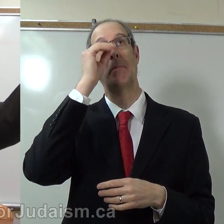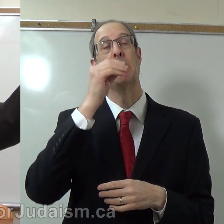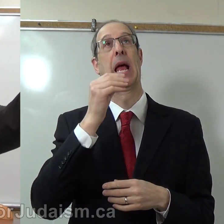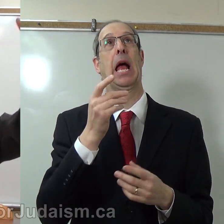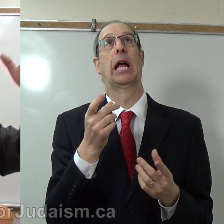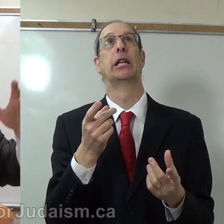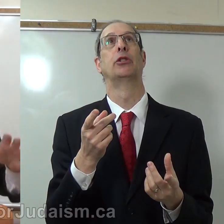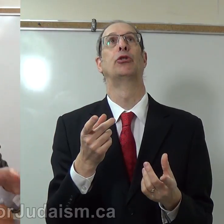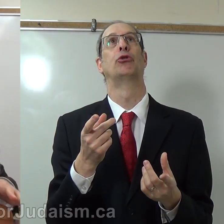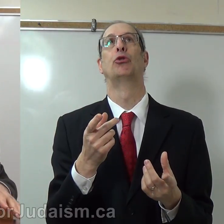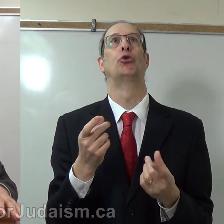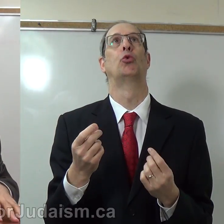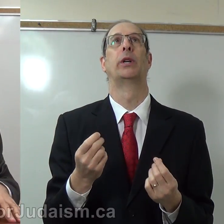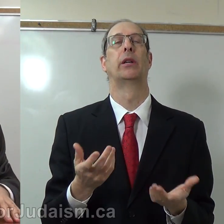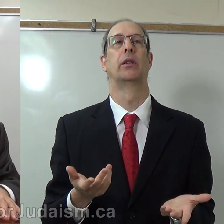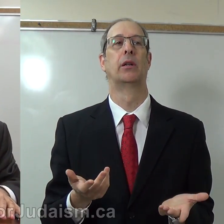is doing.